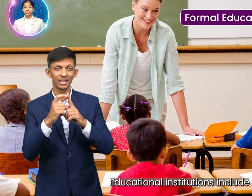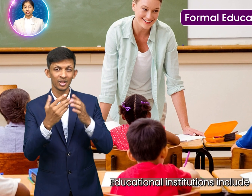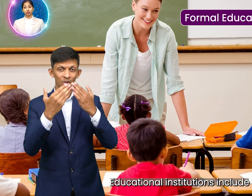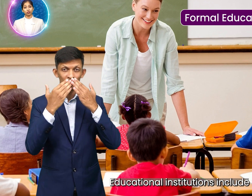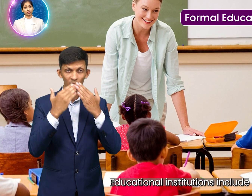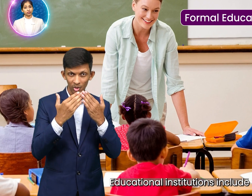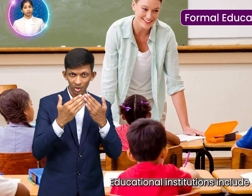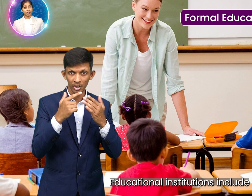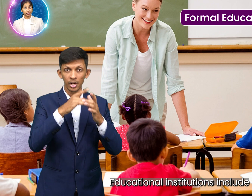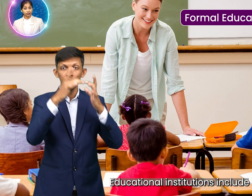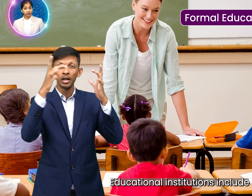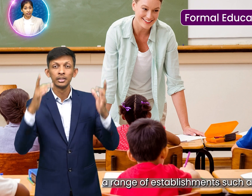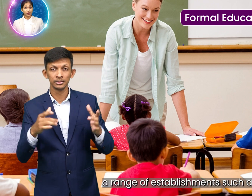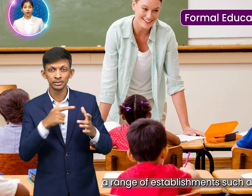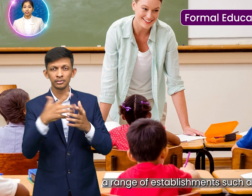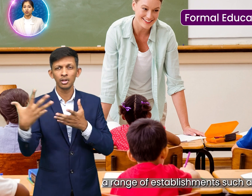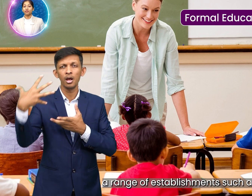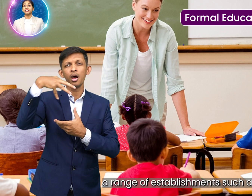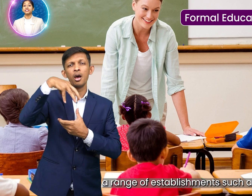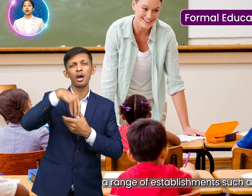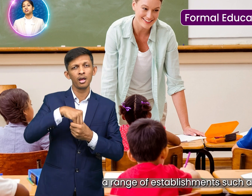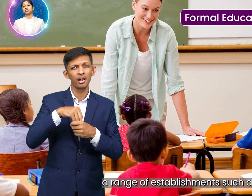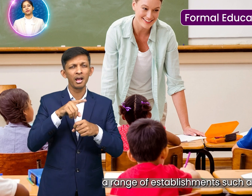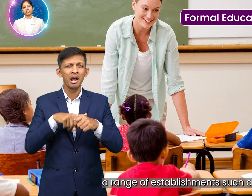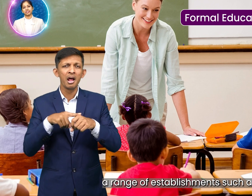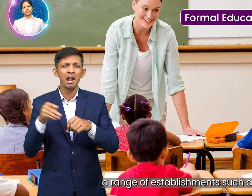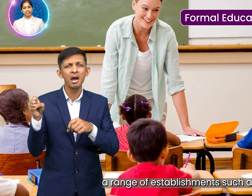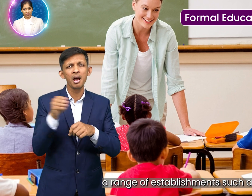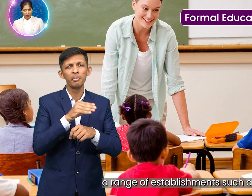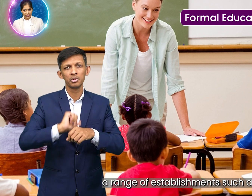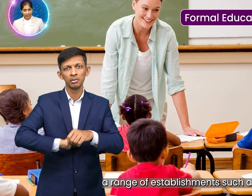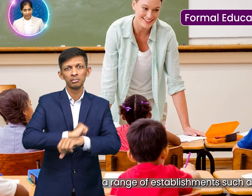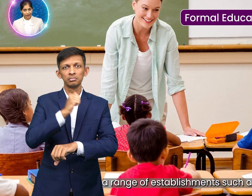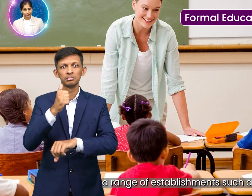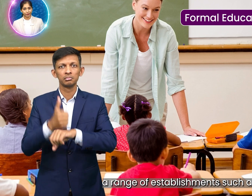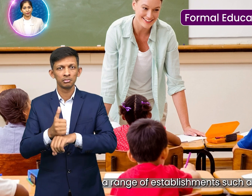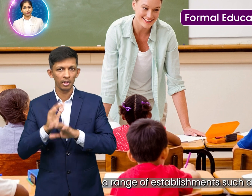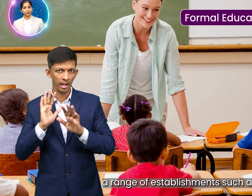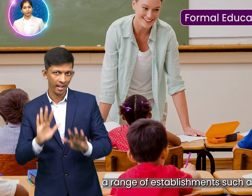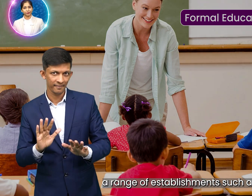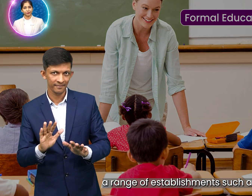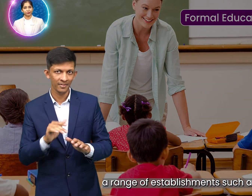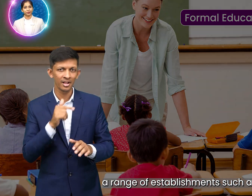Educational institutions include a range of establishments such as